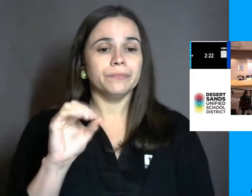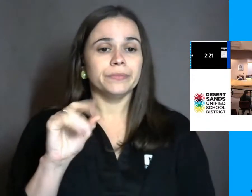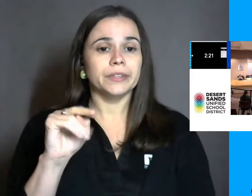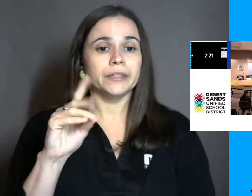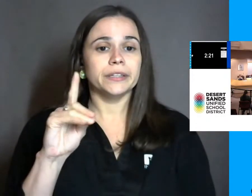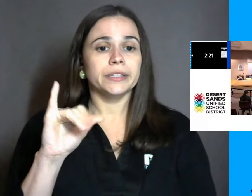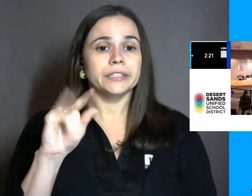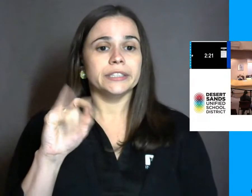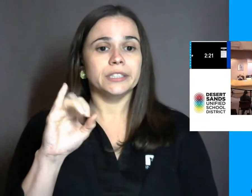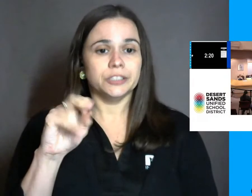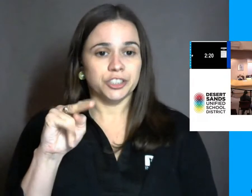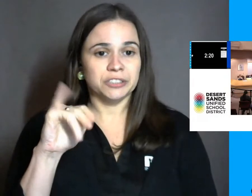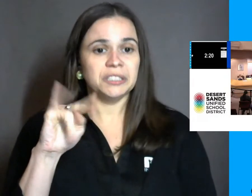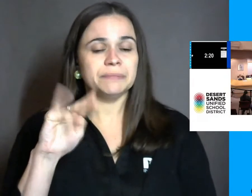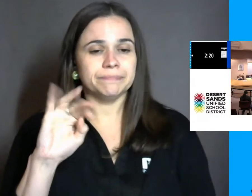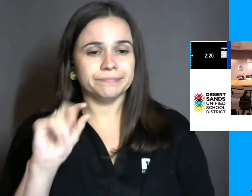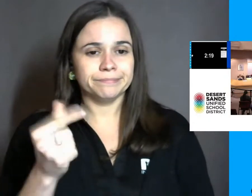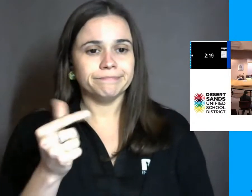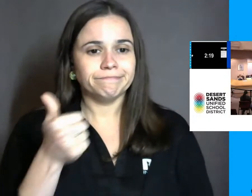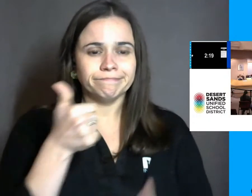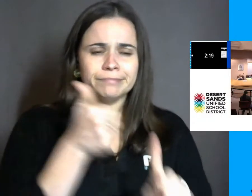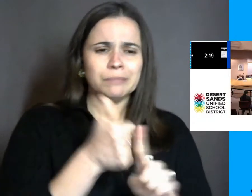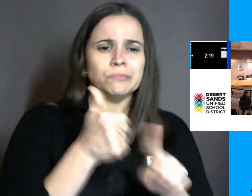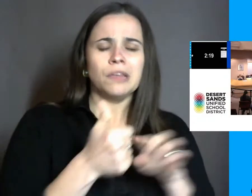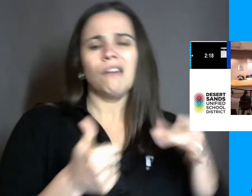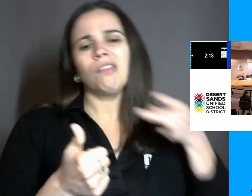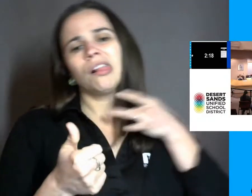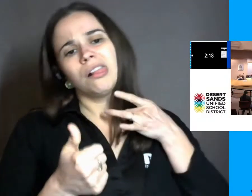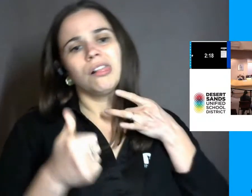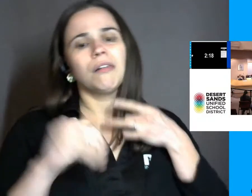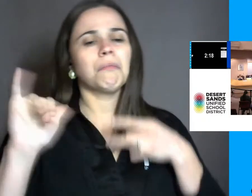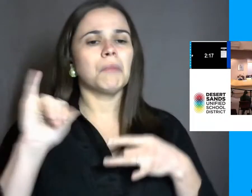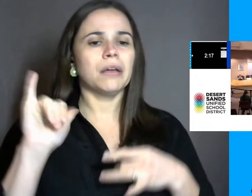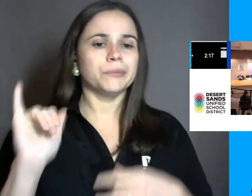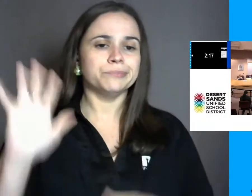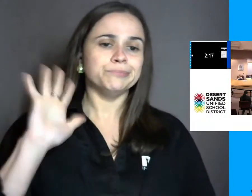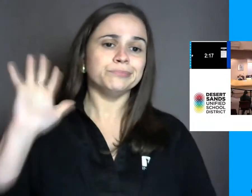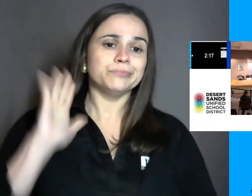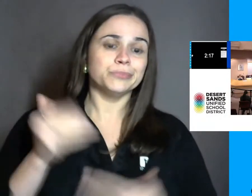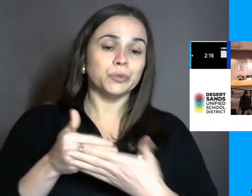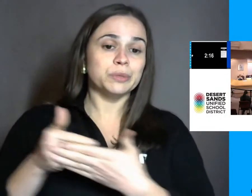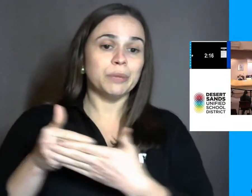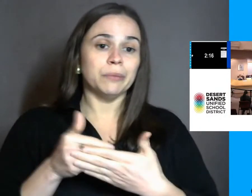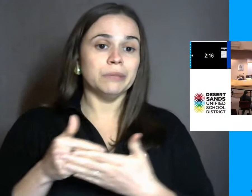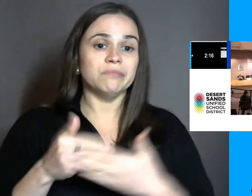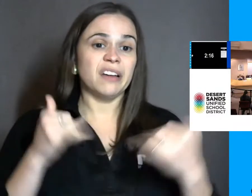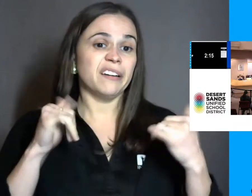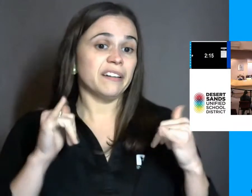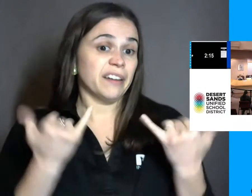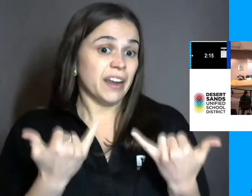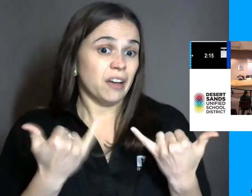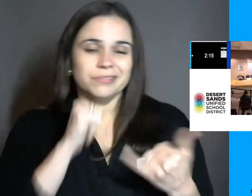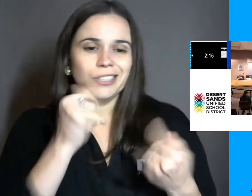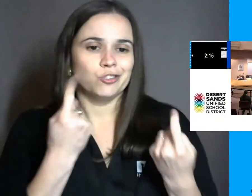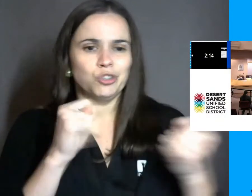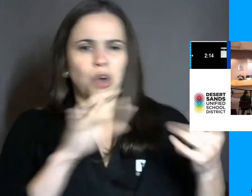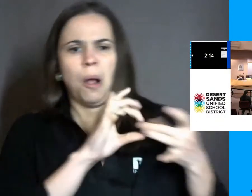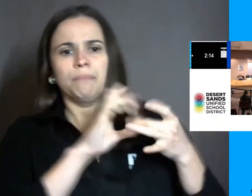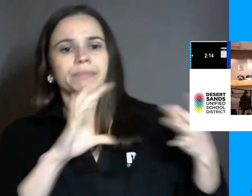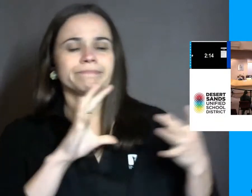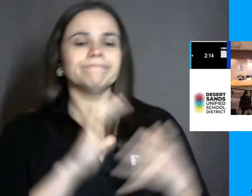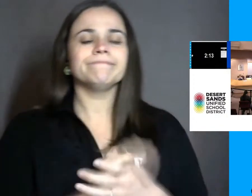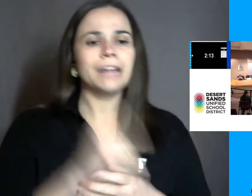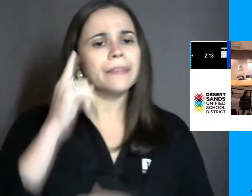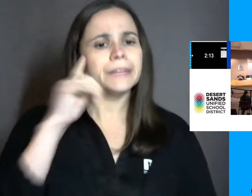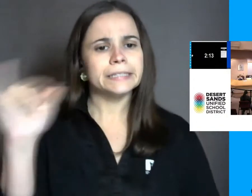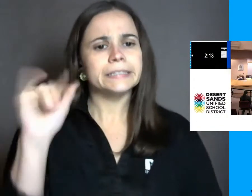too small to break through it. I can't help but think that this is an analogy of my generation. Our government has allowed the school system to weaken our